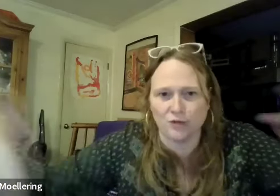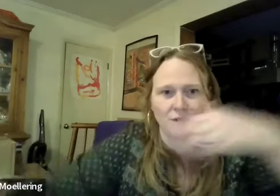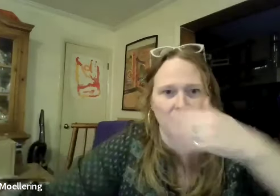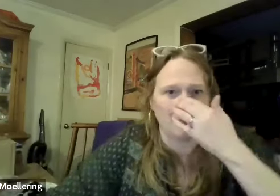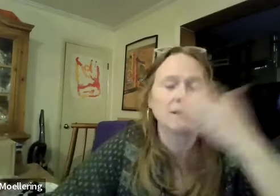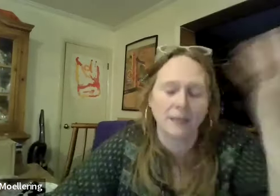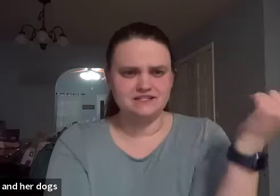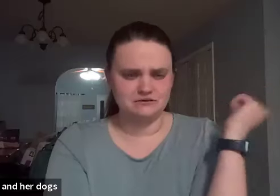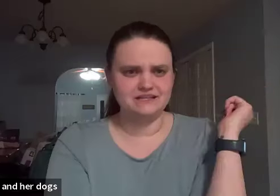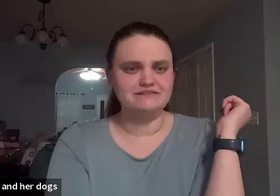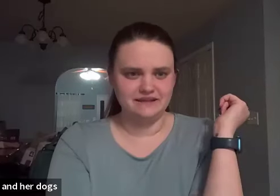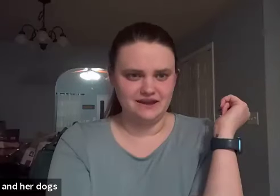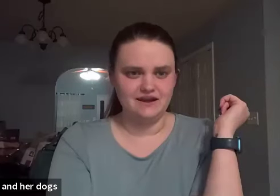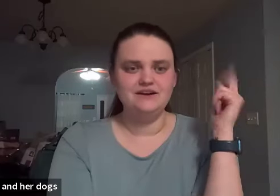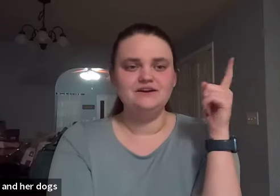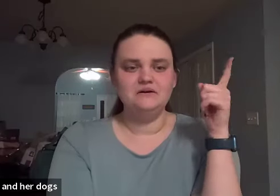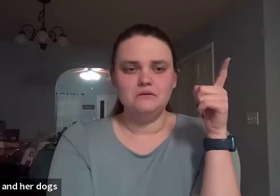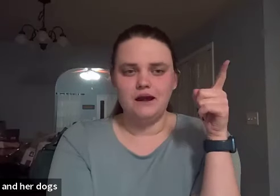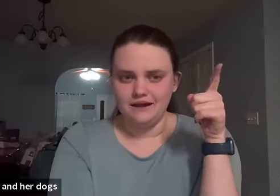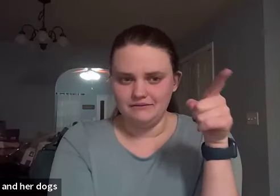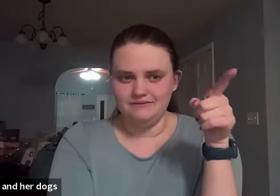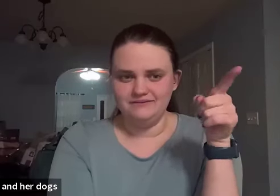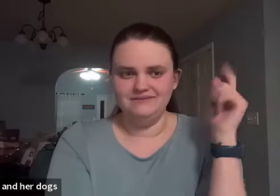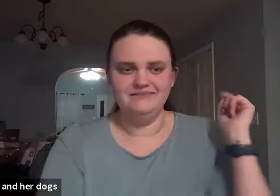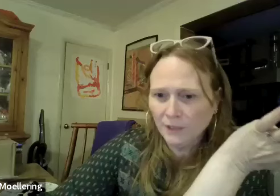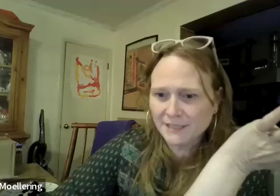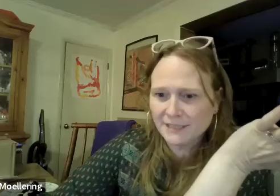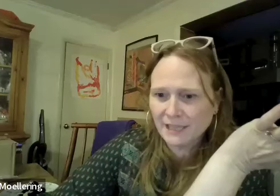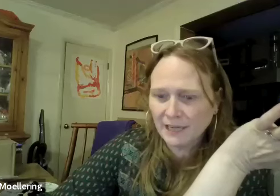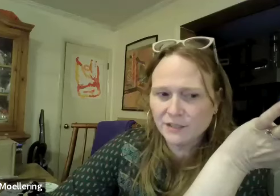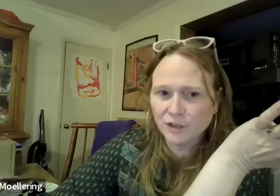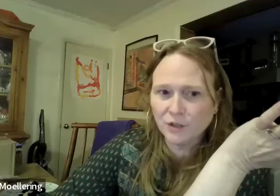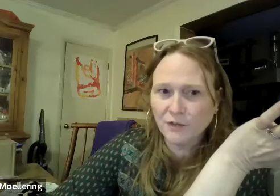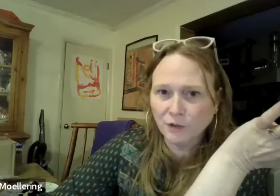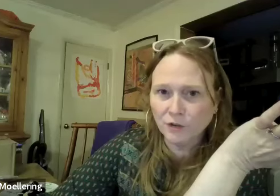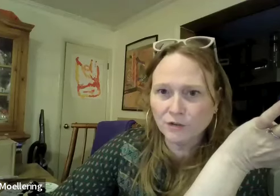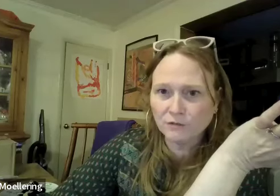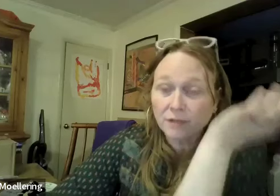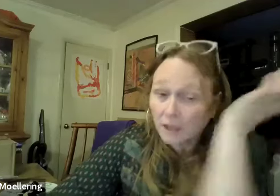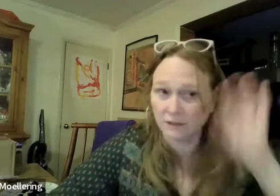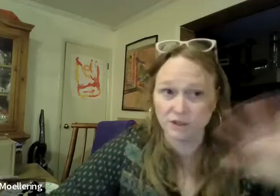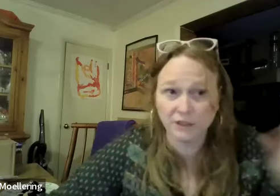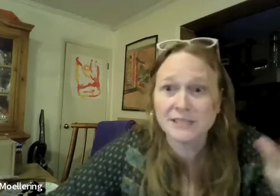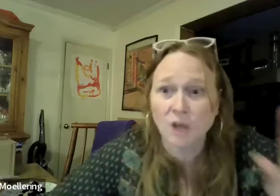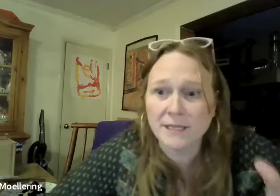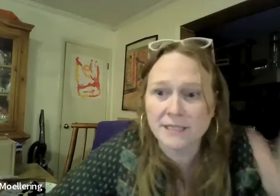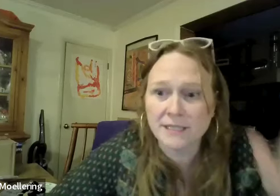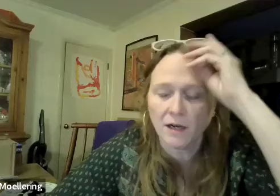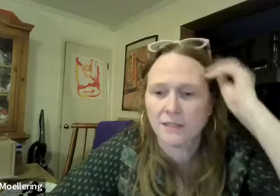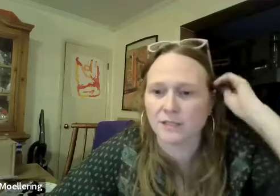who's, of who it yeah. is. Like, yeah. And the other thing I wanted to say is your other, like Jillian's always saying context